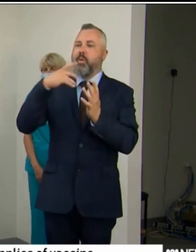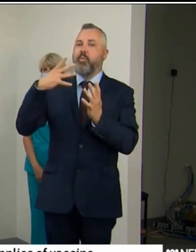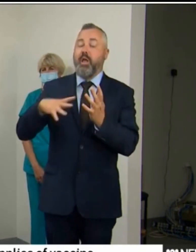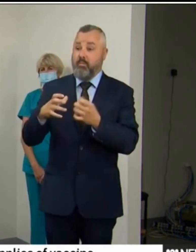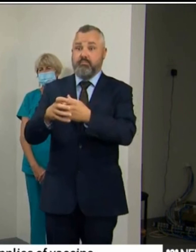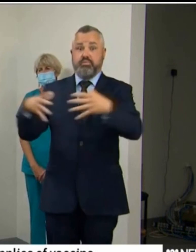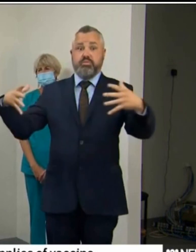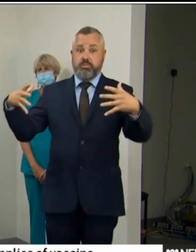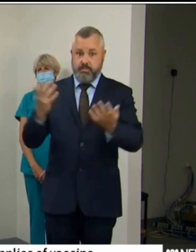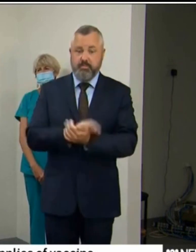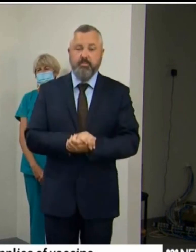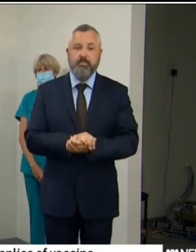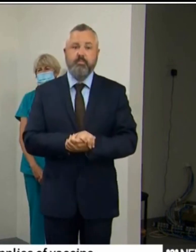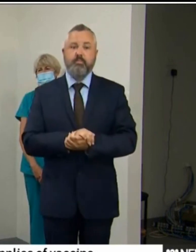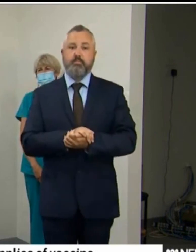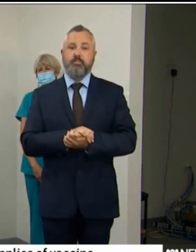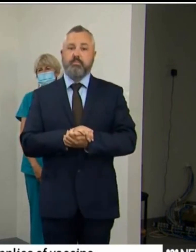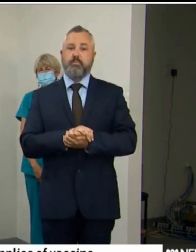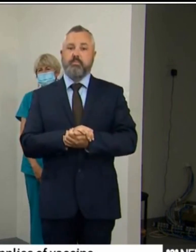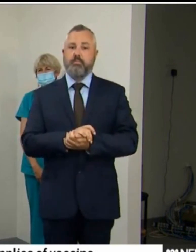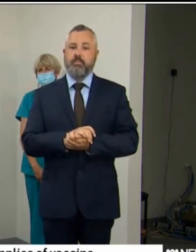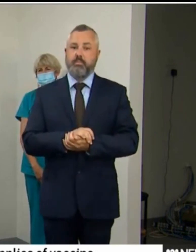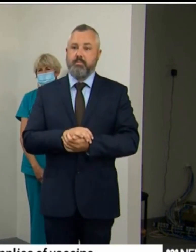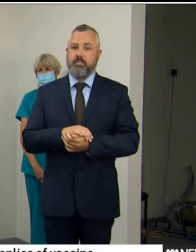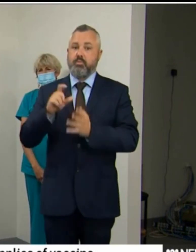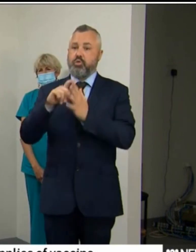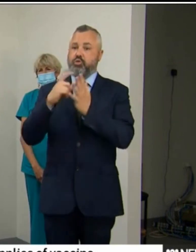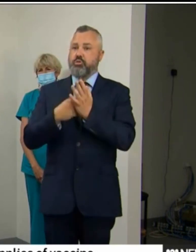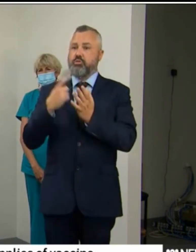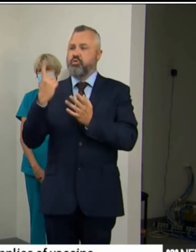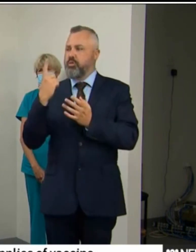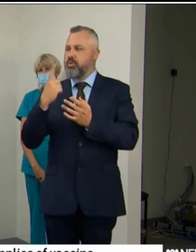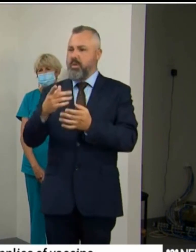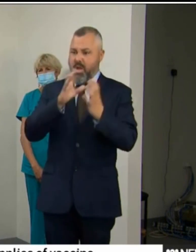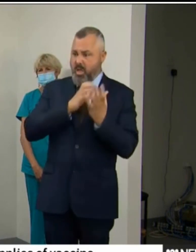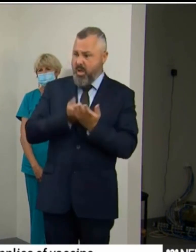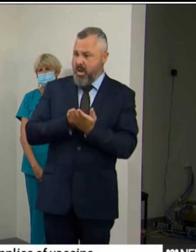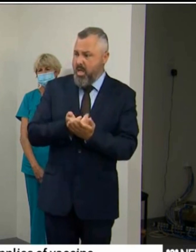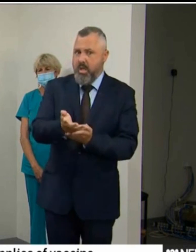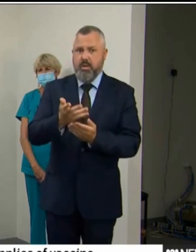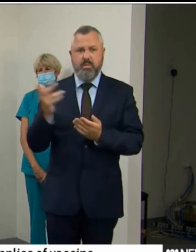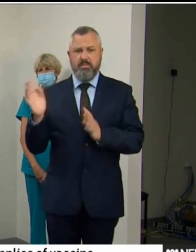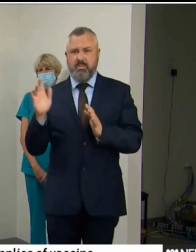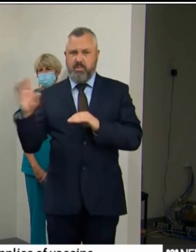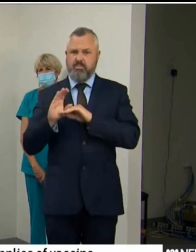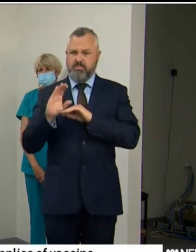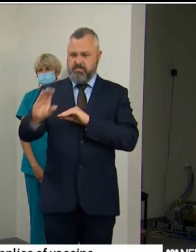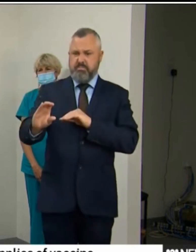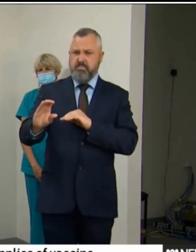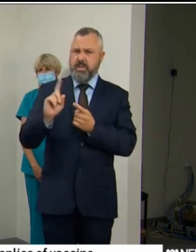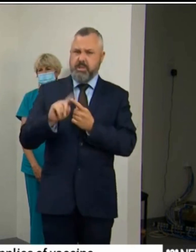then? No, not at all. As I say, we have tripled the payments that we provide for the flu. So in